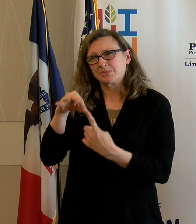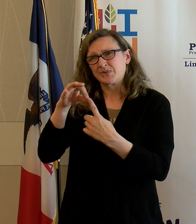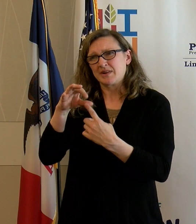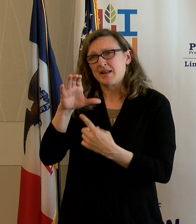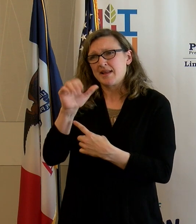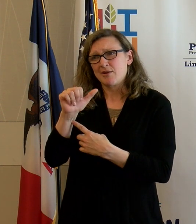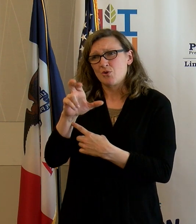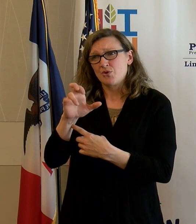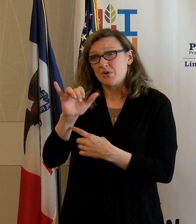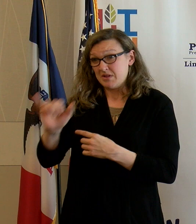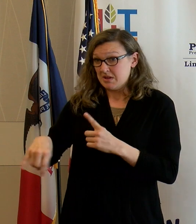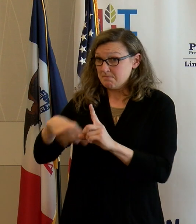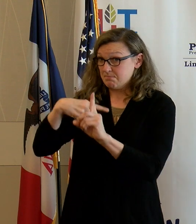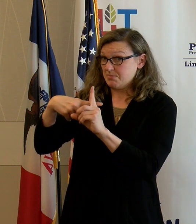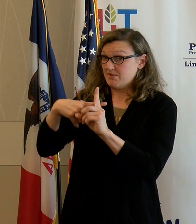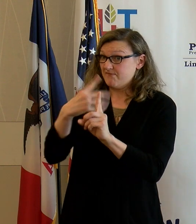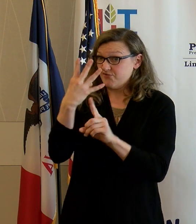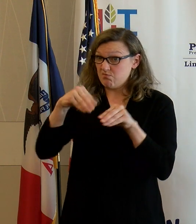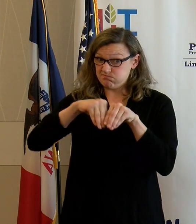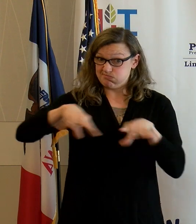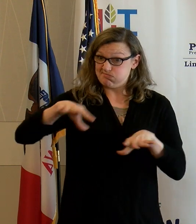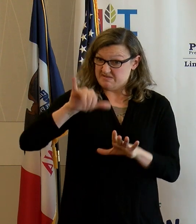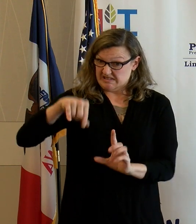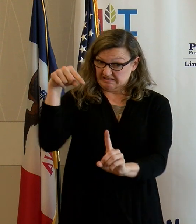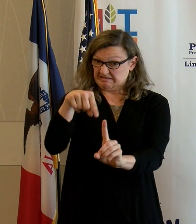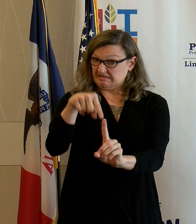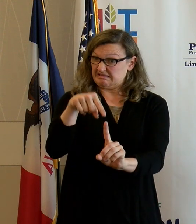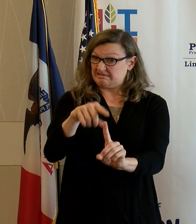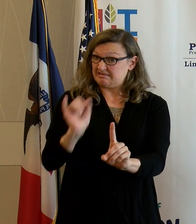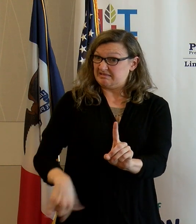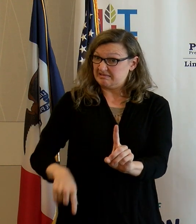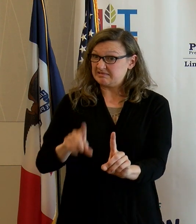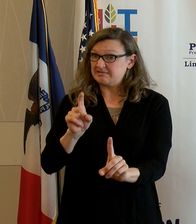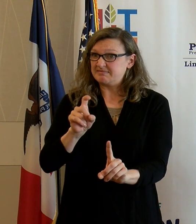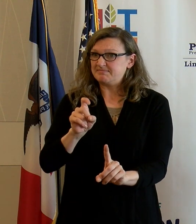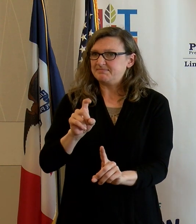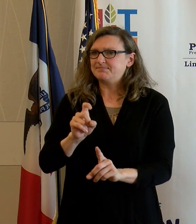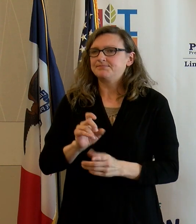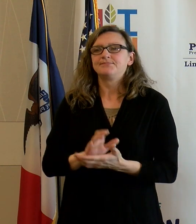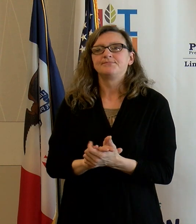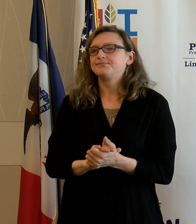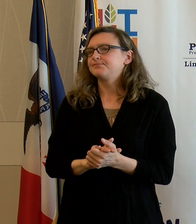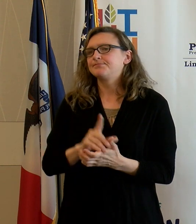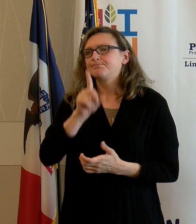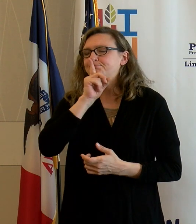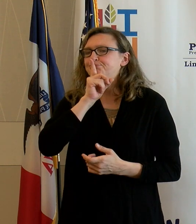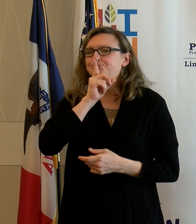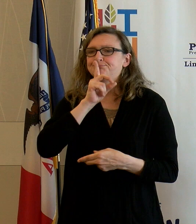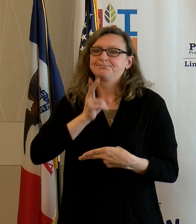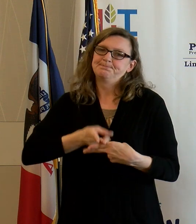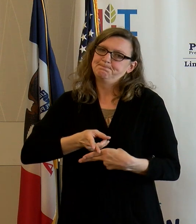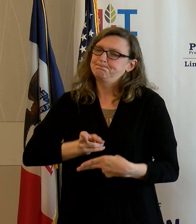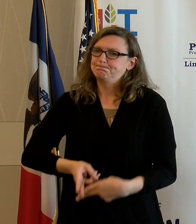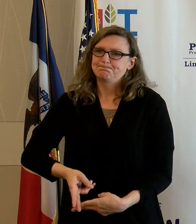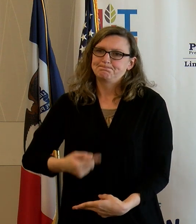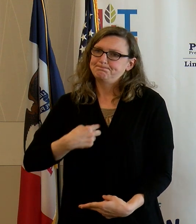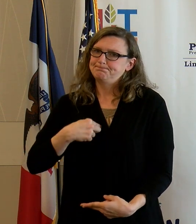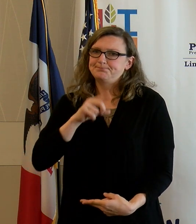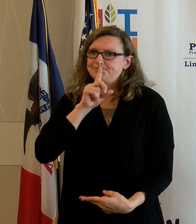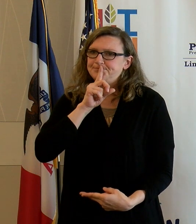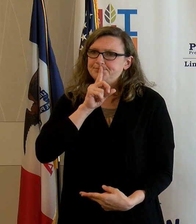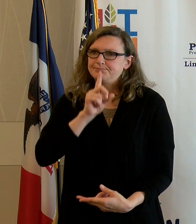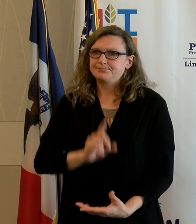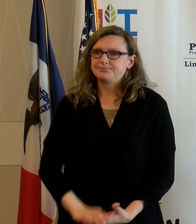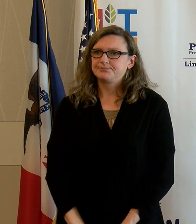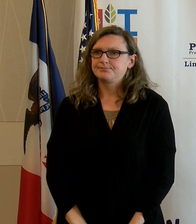that we're referring to with this outbreak? So I don't want to name the facility as it could, that we're just not going to name the